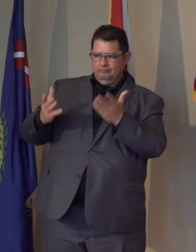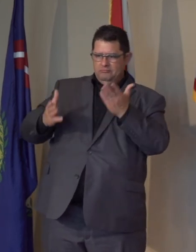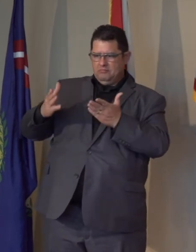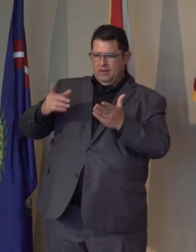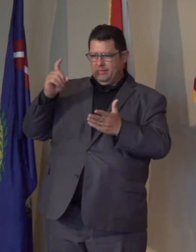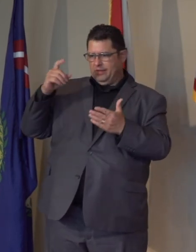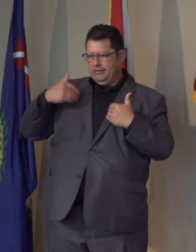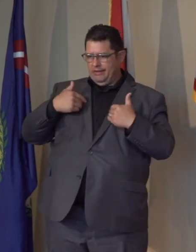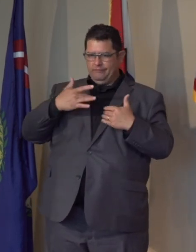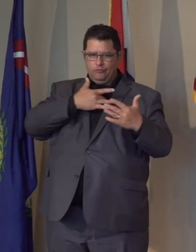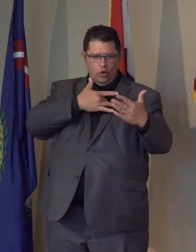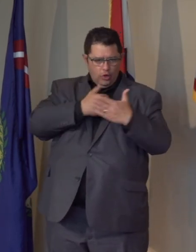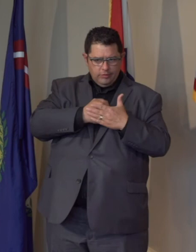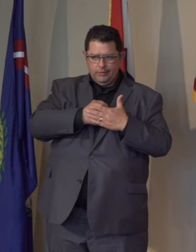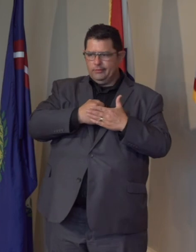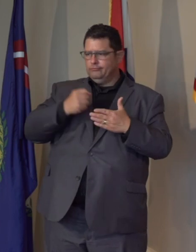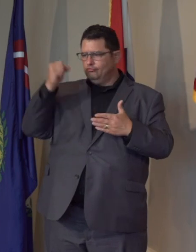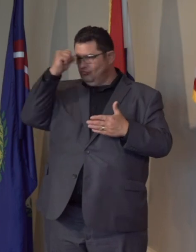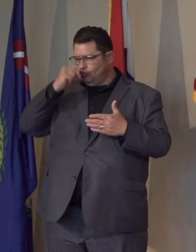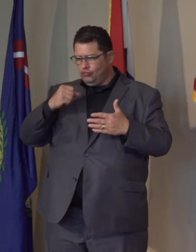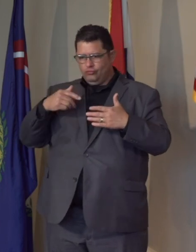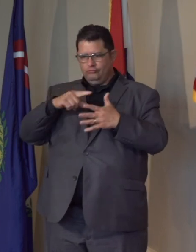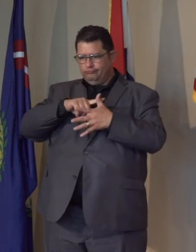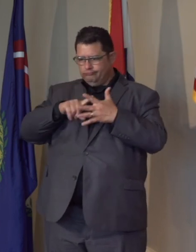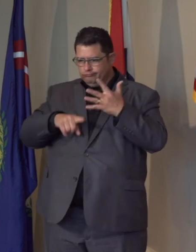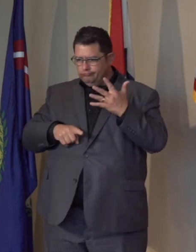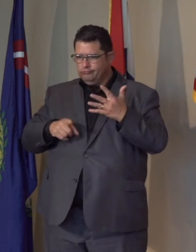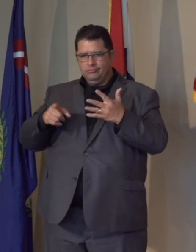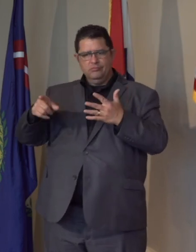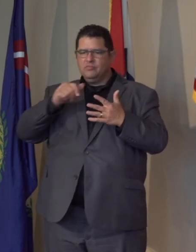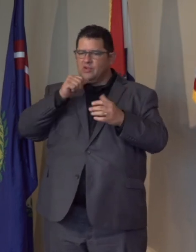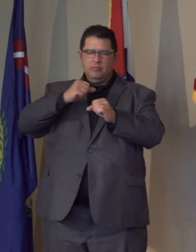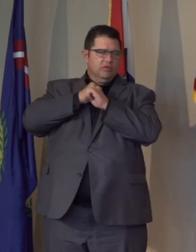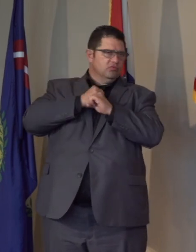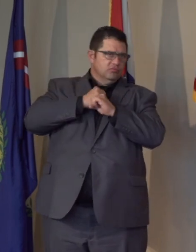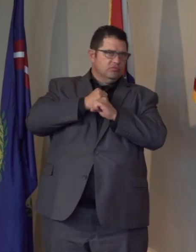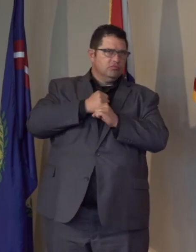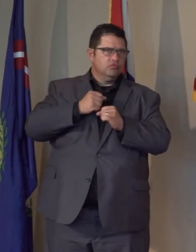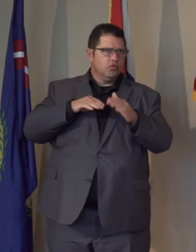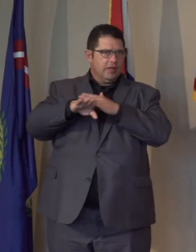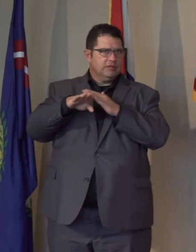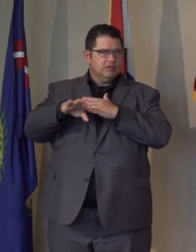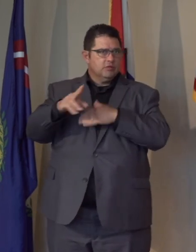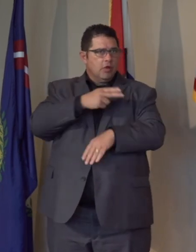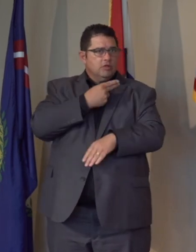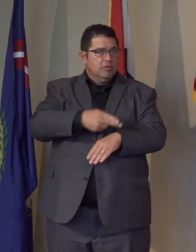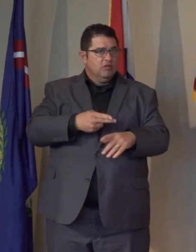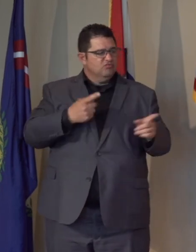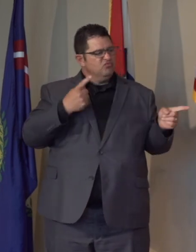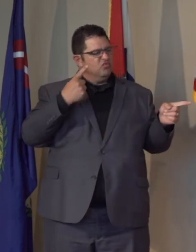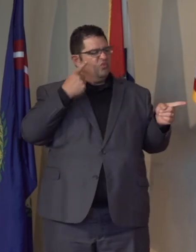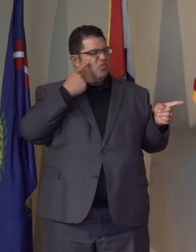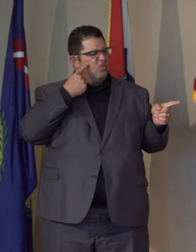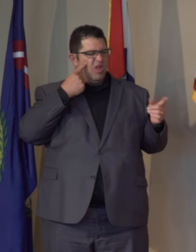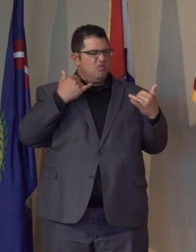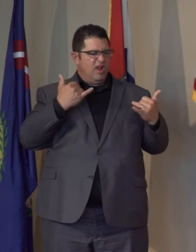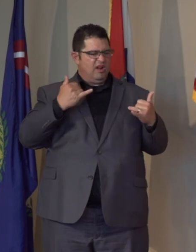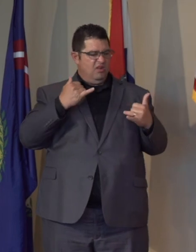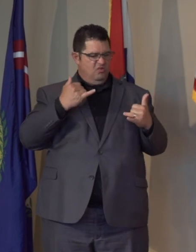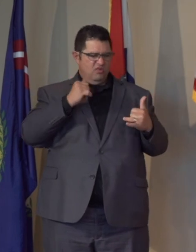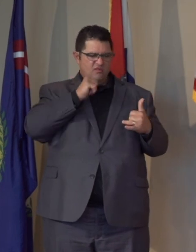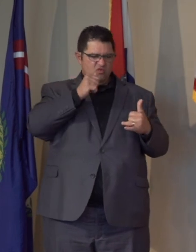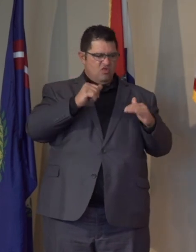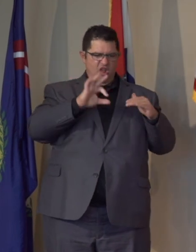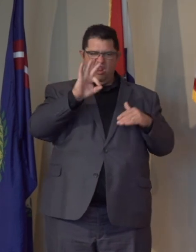strokes, heart attacks, others, will not be at risk for access to the hospital. How far from that 90% rate do you think we are?